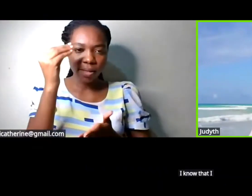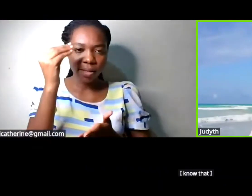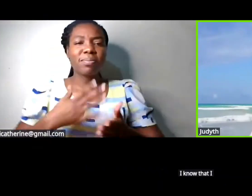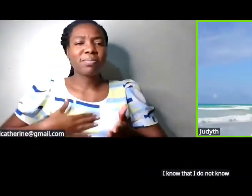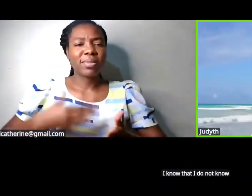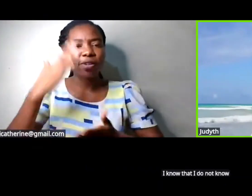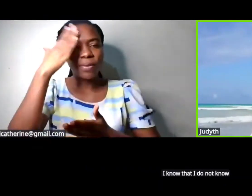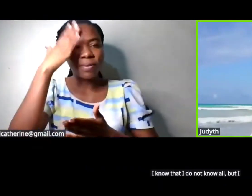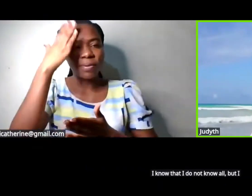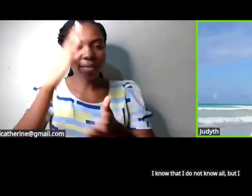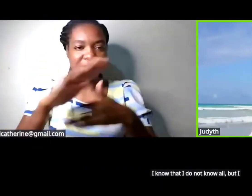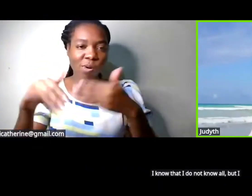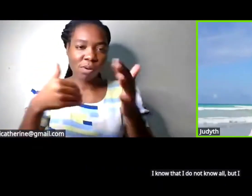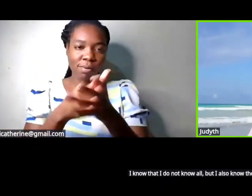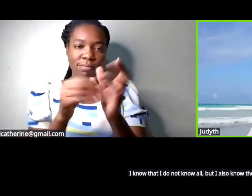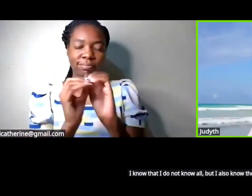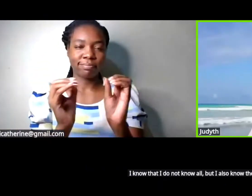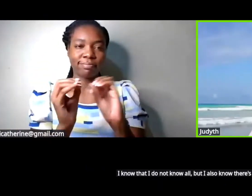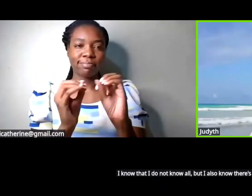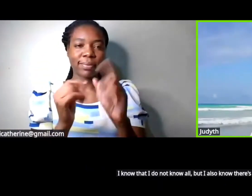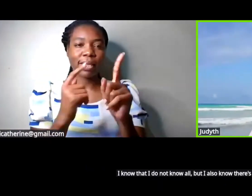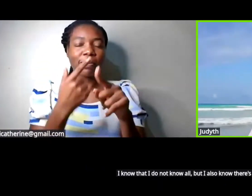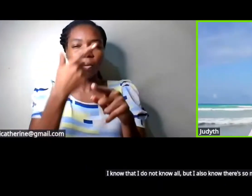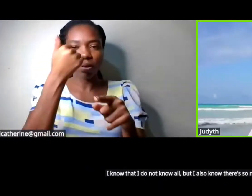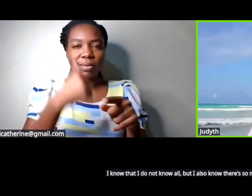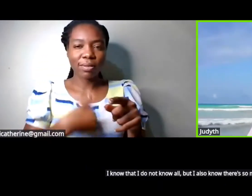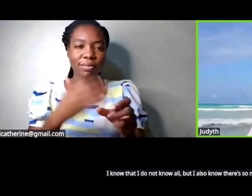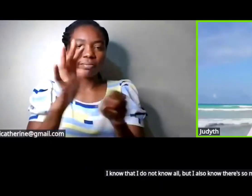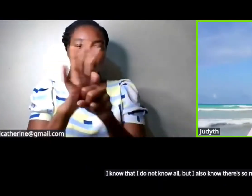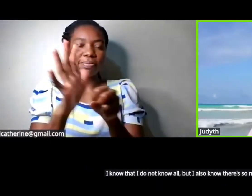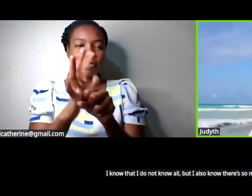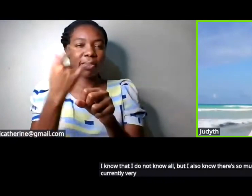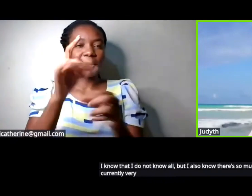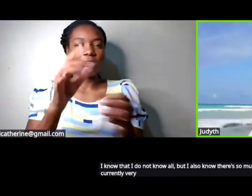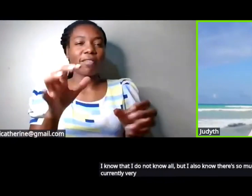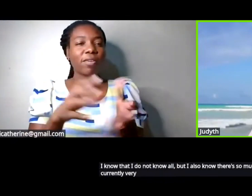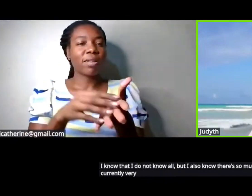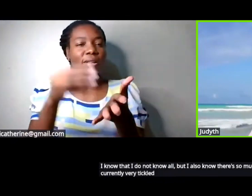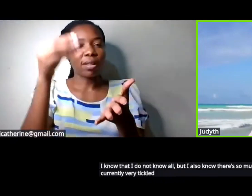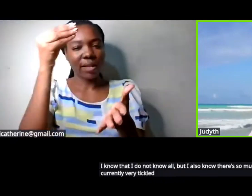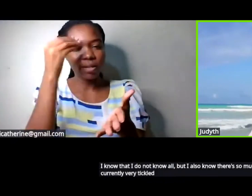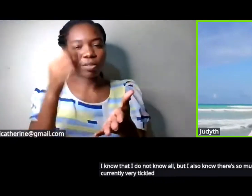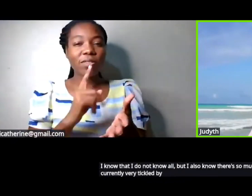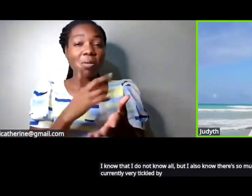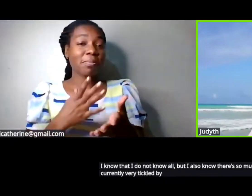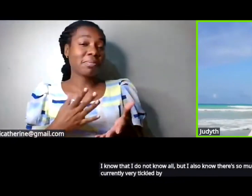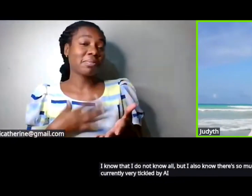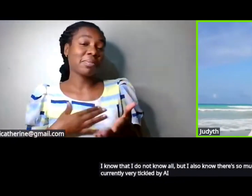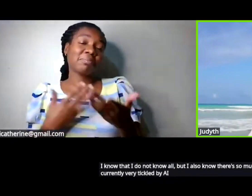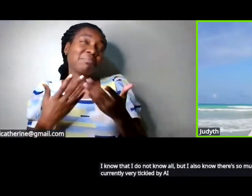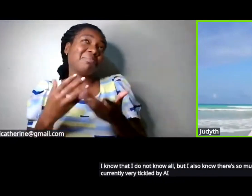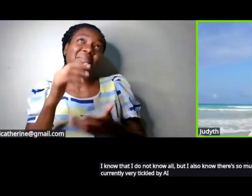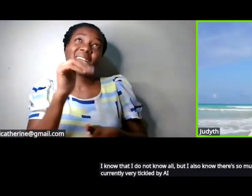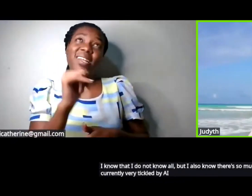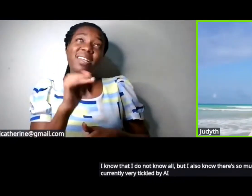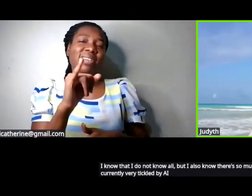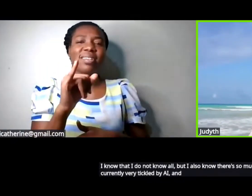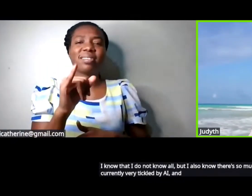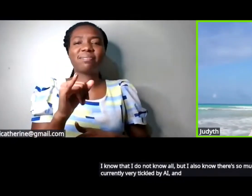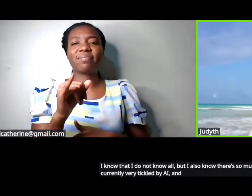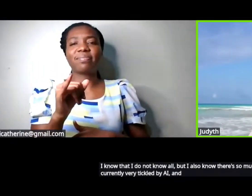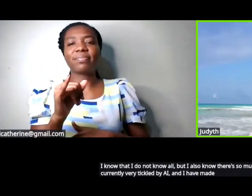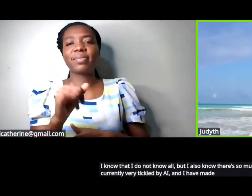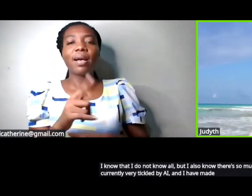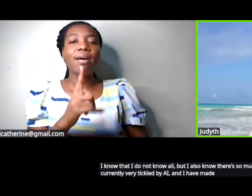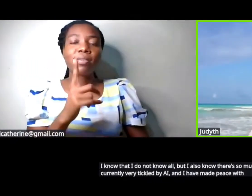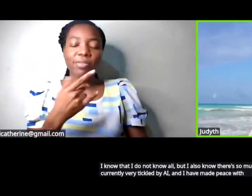but I also know there's so much to learn. I'm currently very tickled by AI, and I have made peace with the